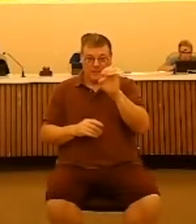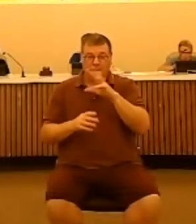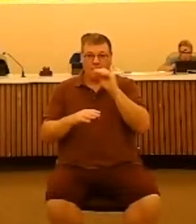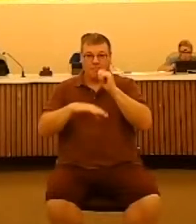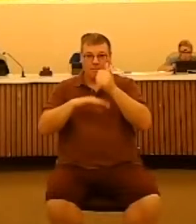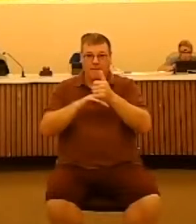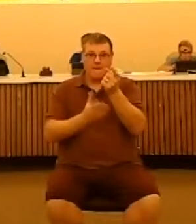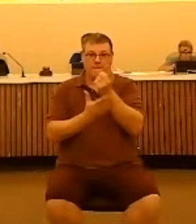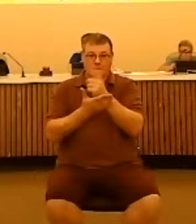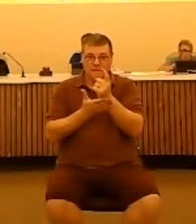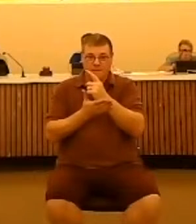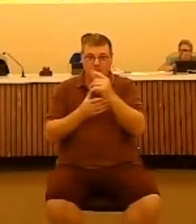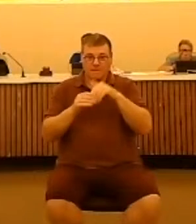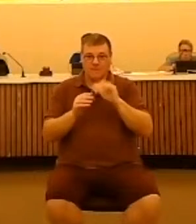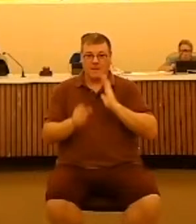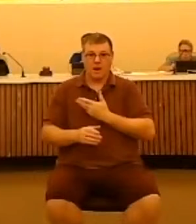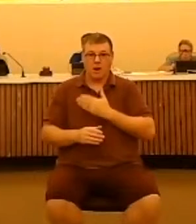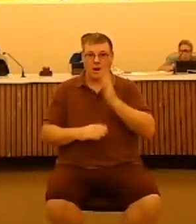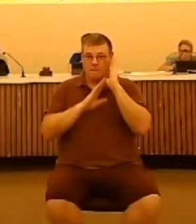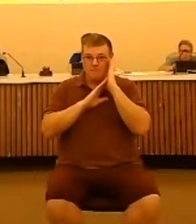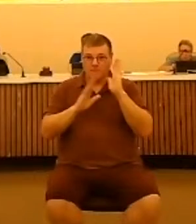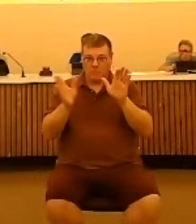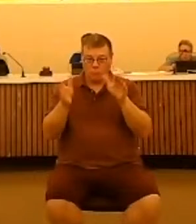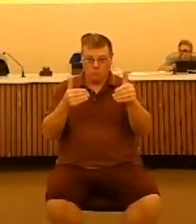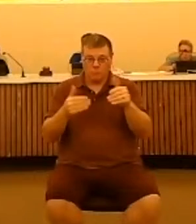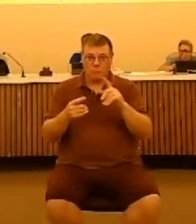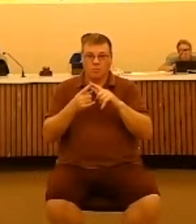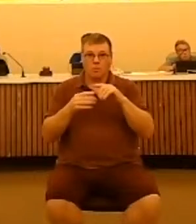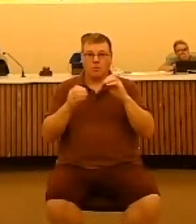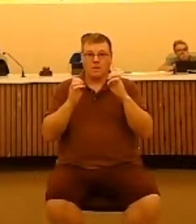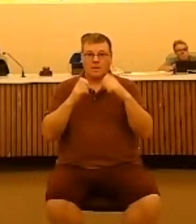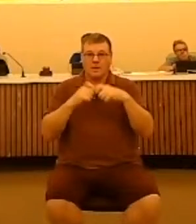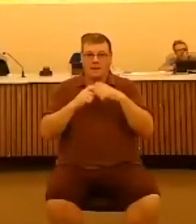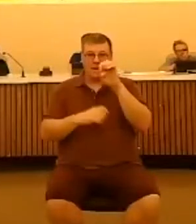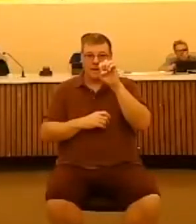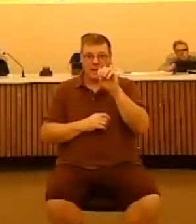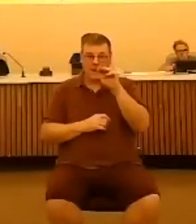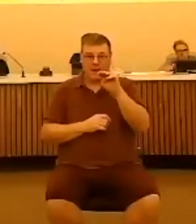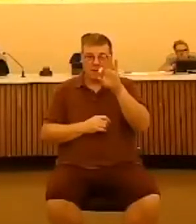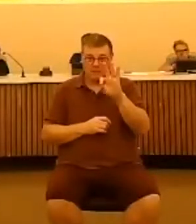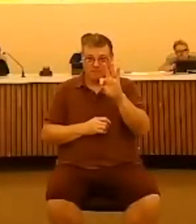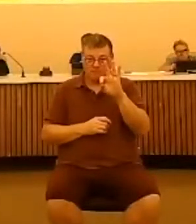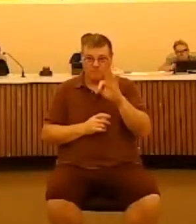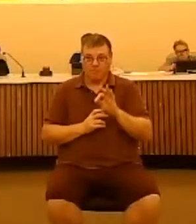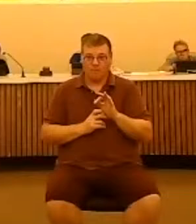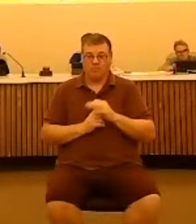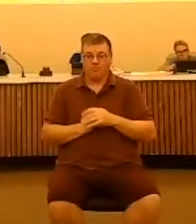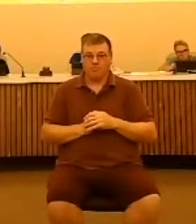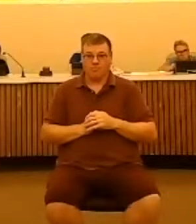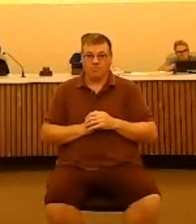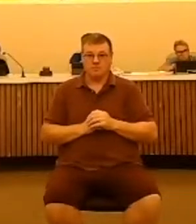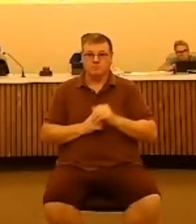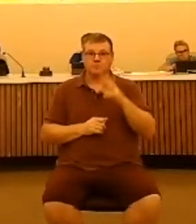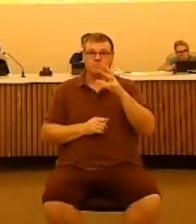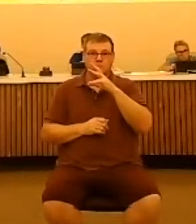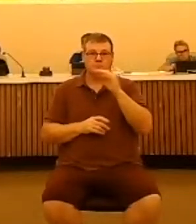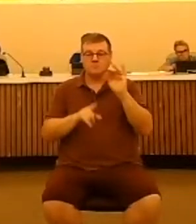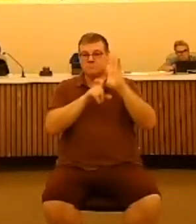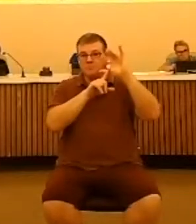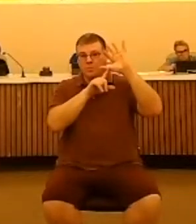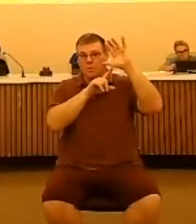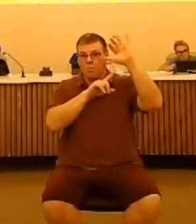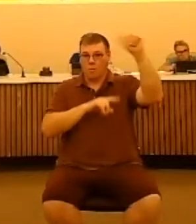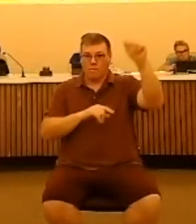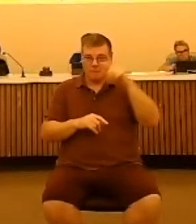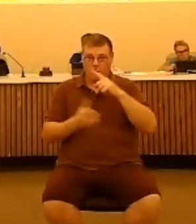of a meter in our bedroom to measure EMFs, maybe it was. And it was way over what